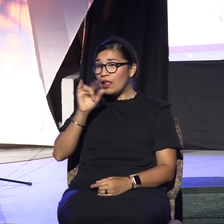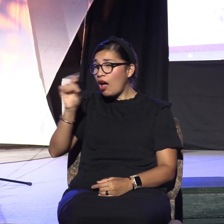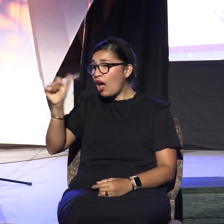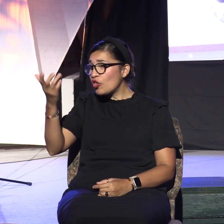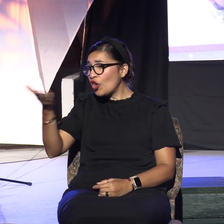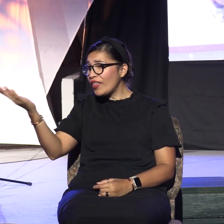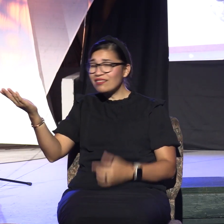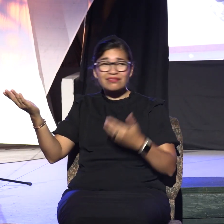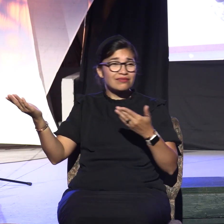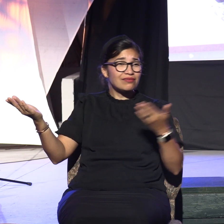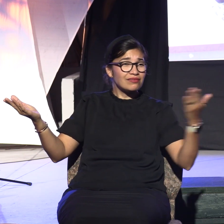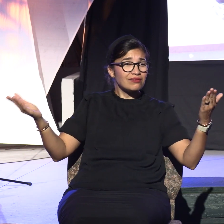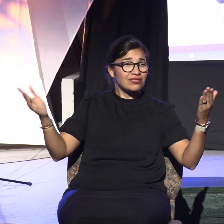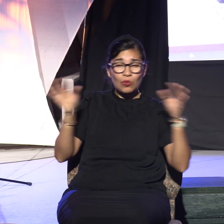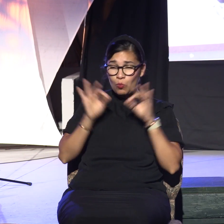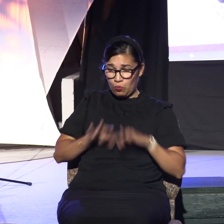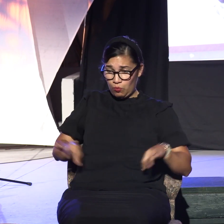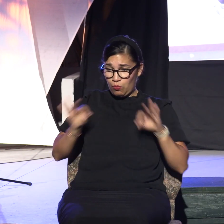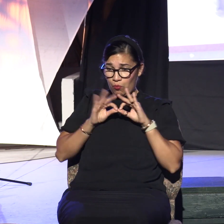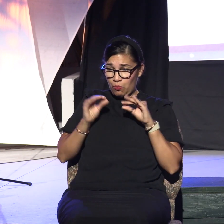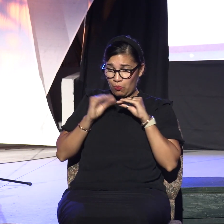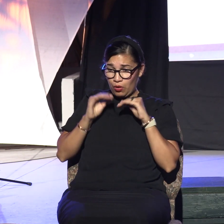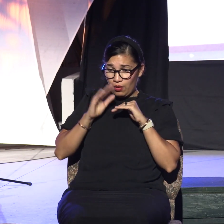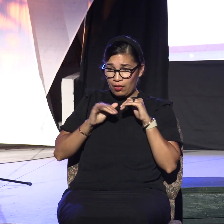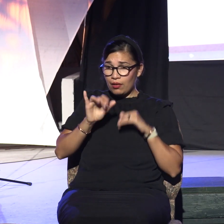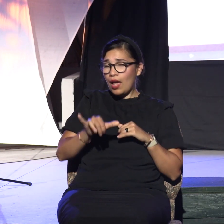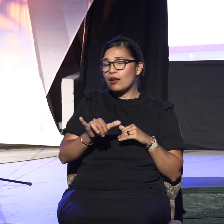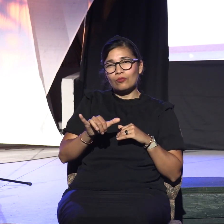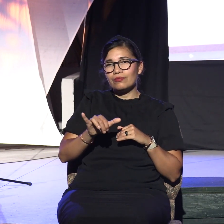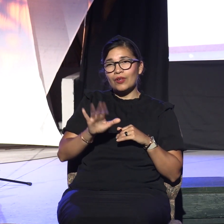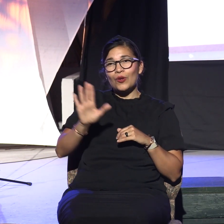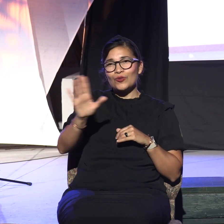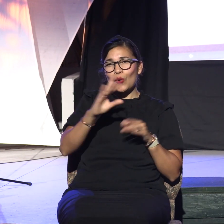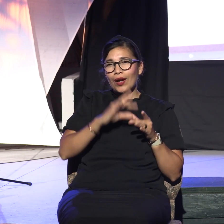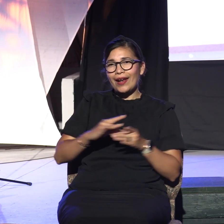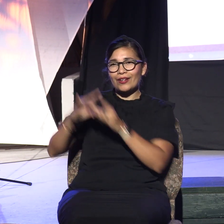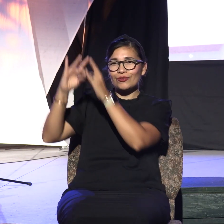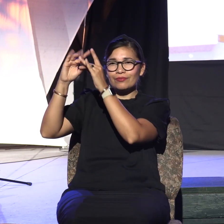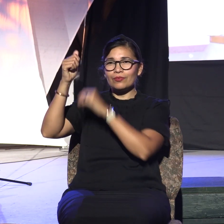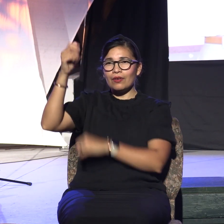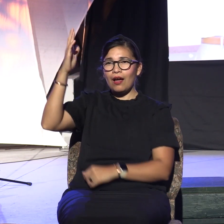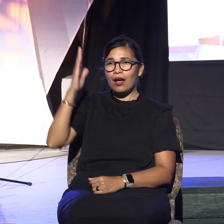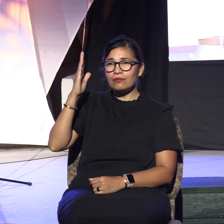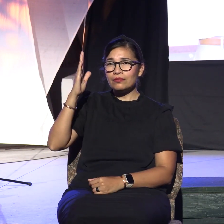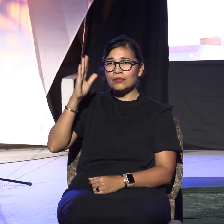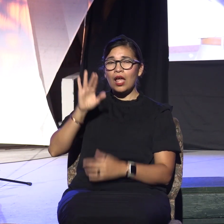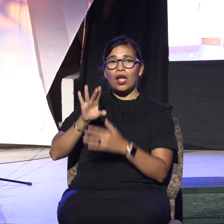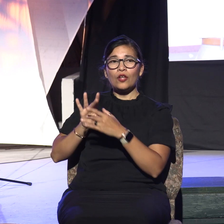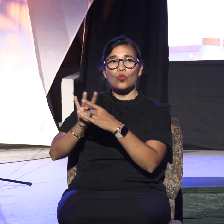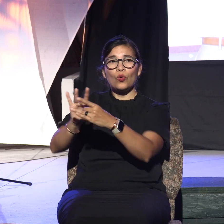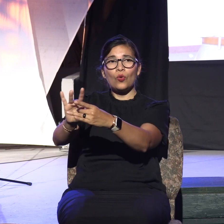connection to one another. May we all, in the name of Jesus,